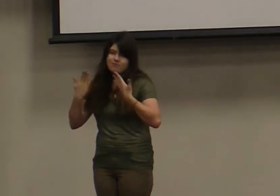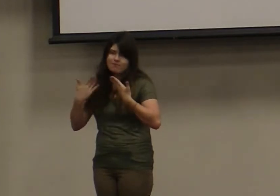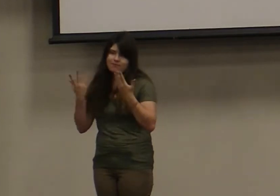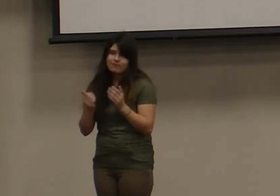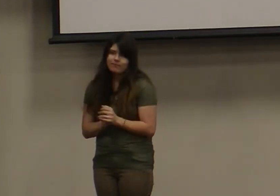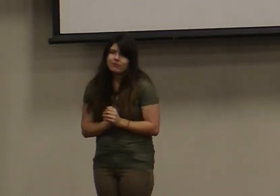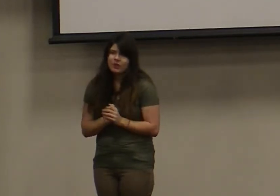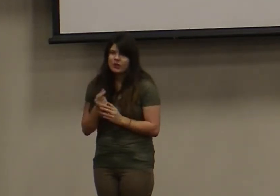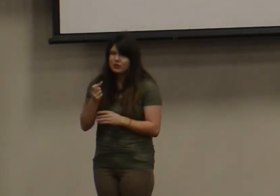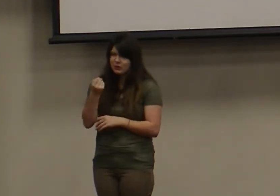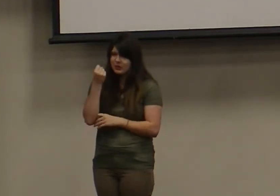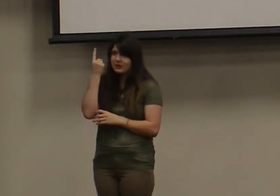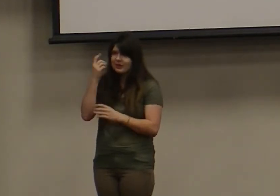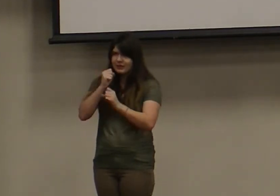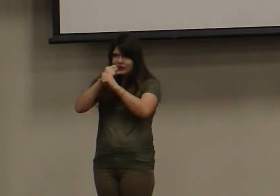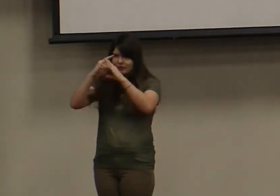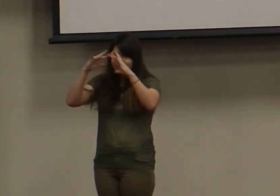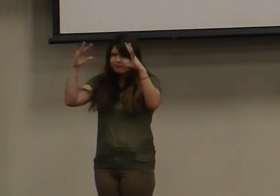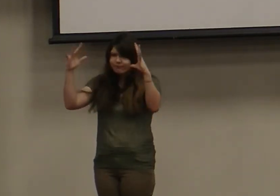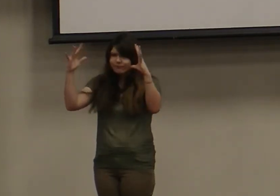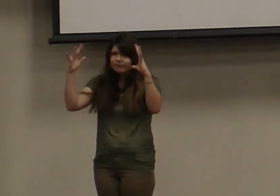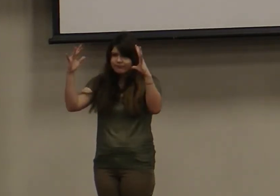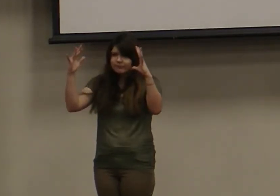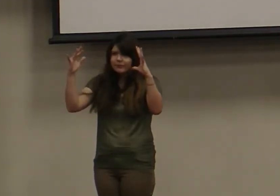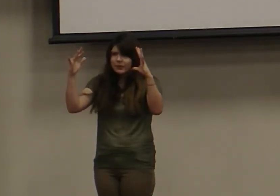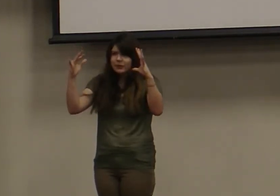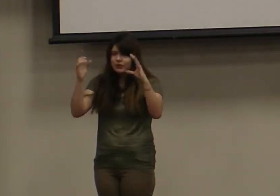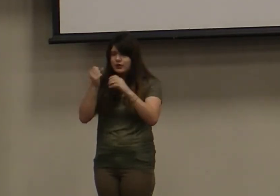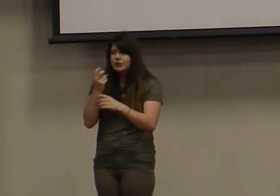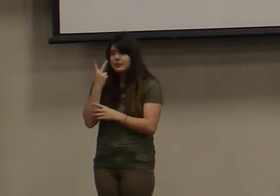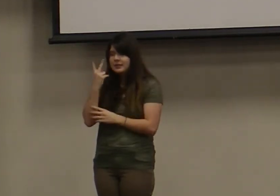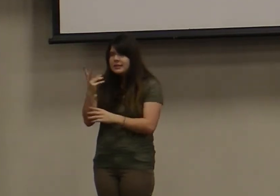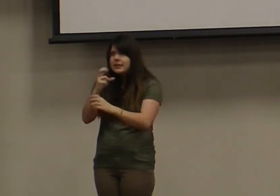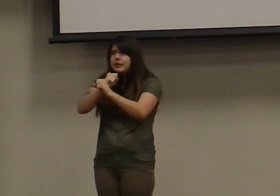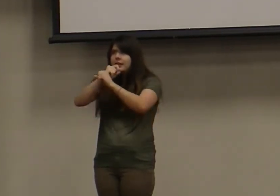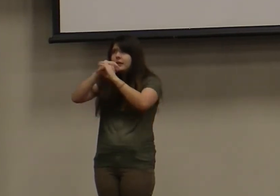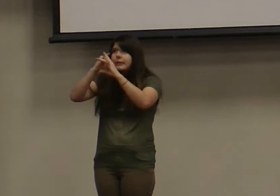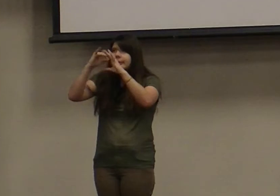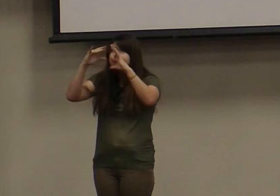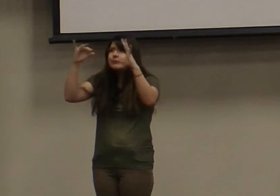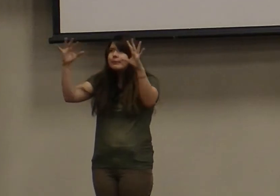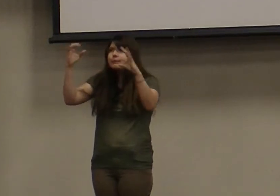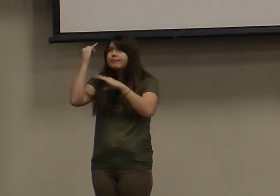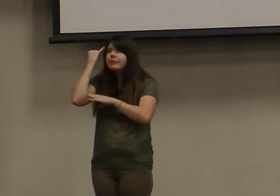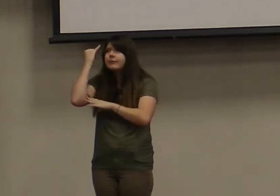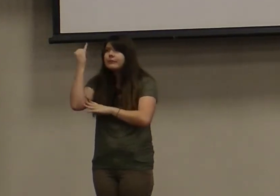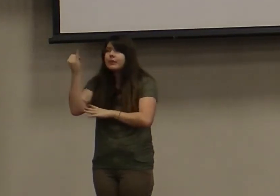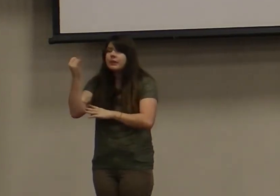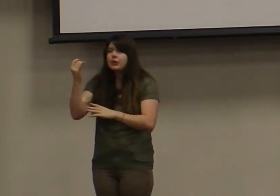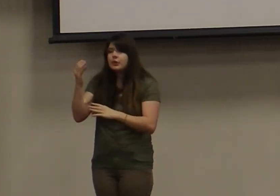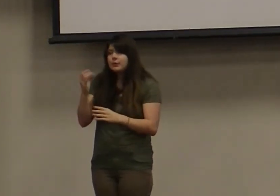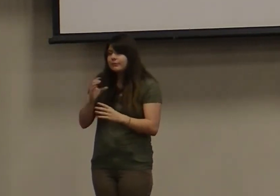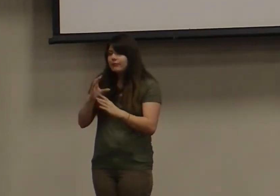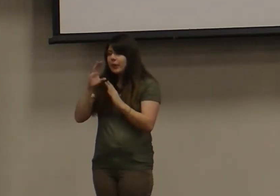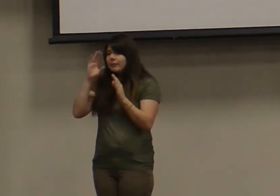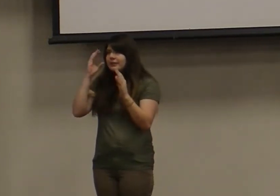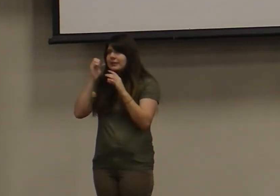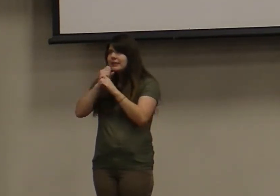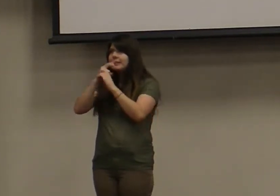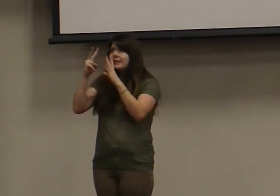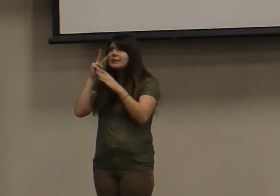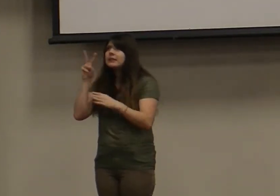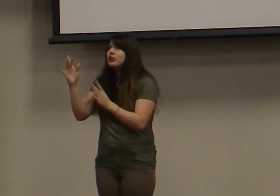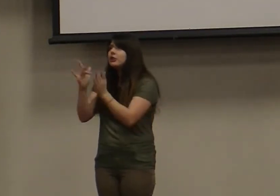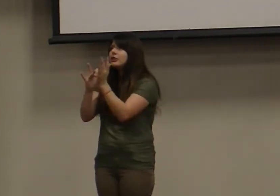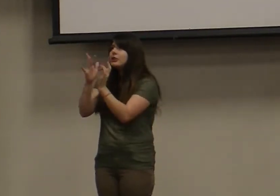Do you get the picture? Do you get an image in your mind? You picture Jesus standing all over there in